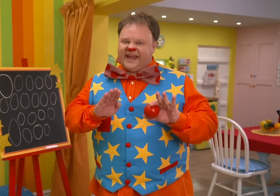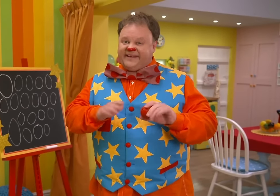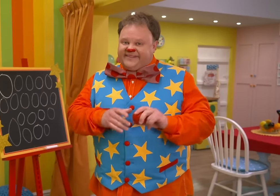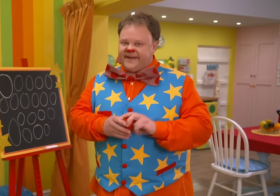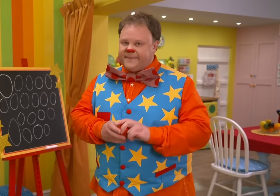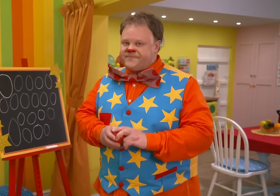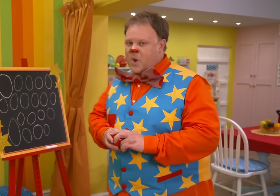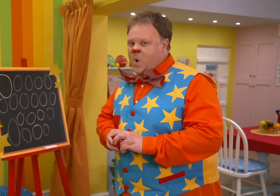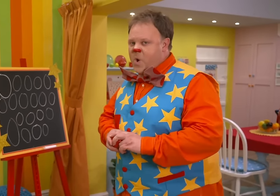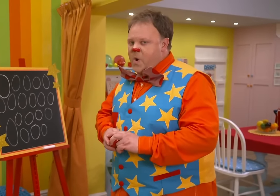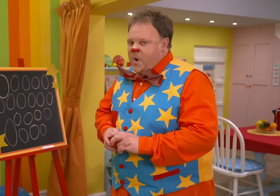Wait.